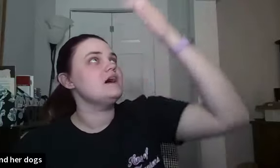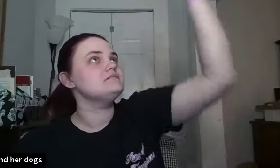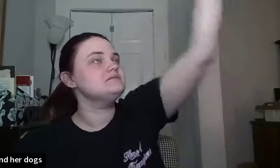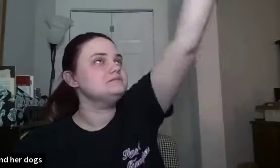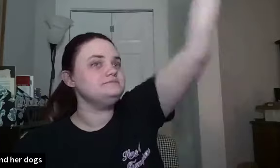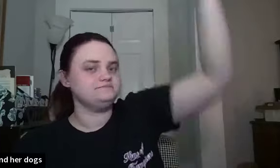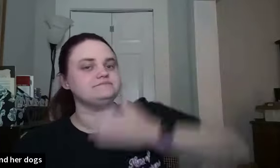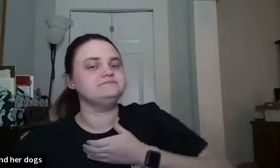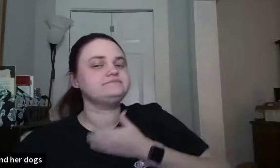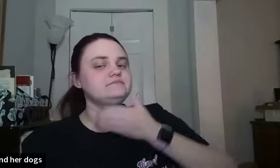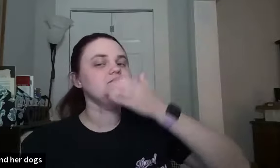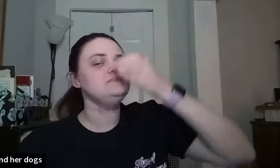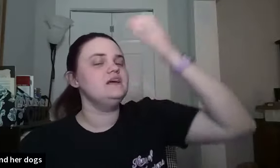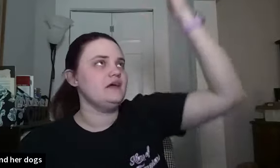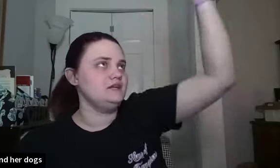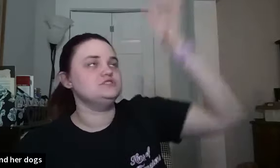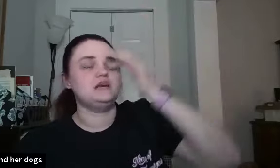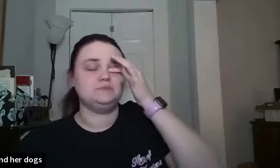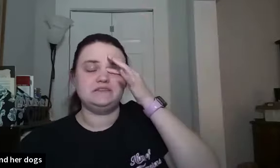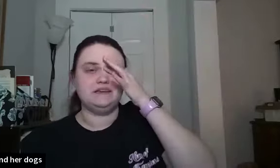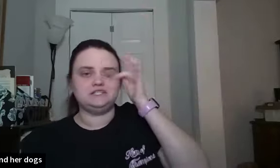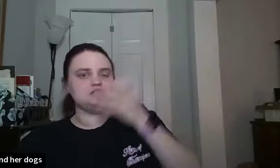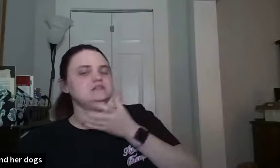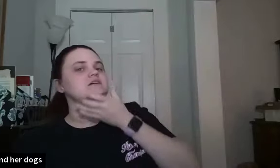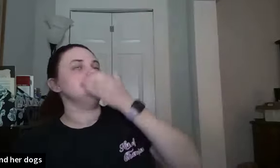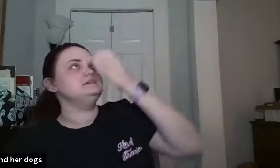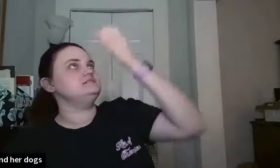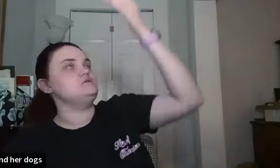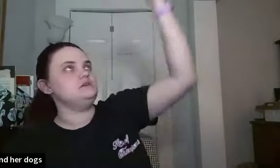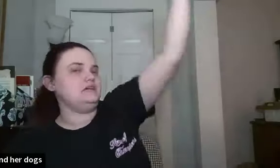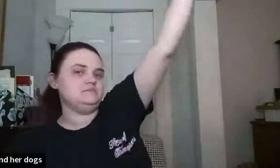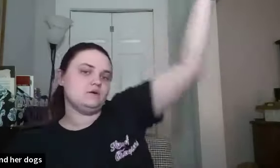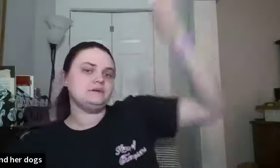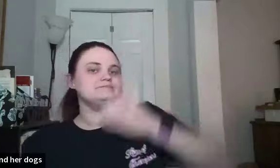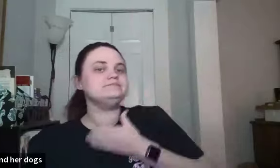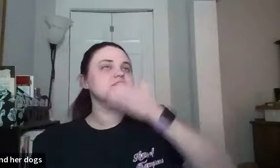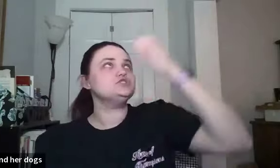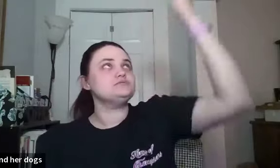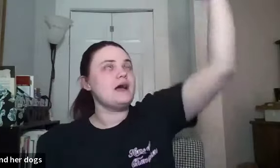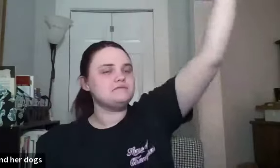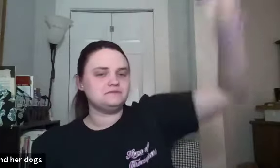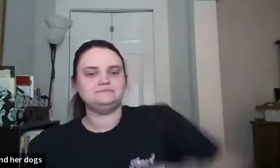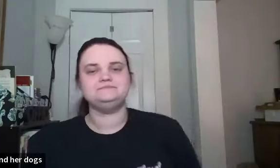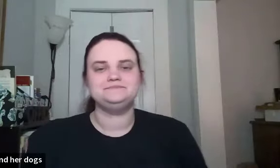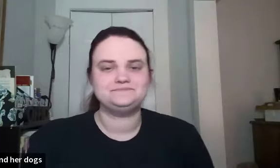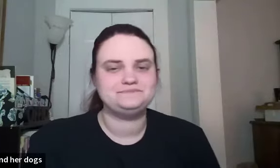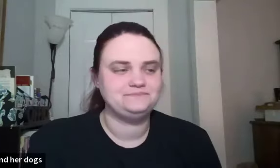giraffe. And then you just kind of pretend like it just is so long it keeps going. Giraffe.